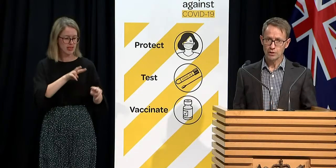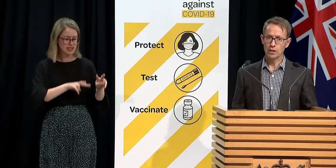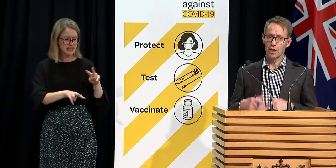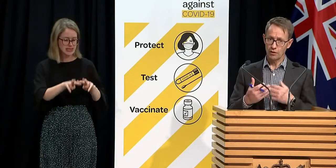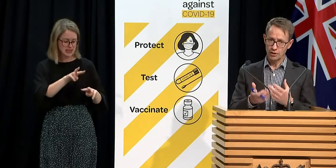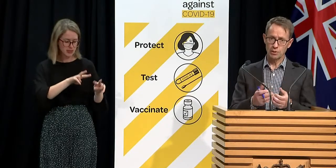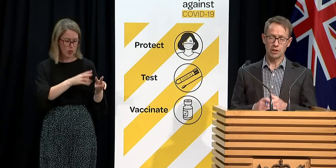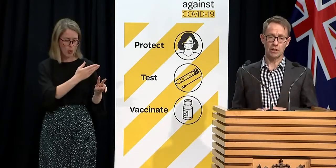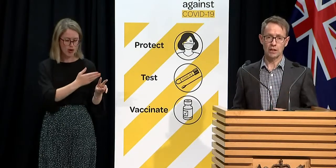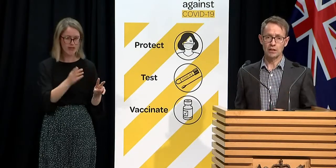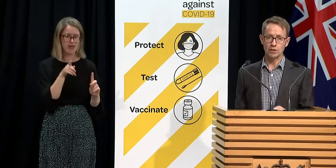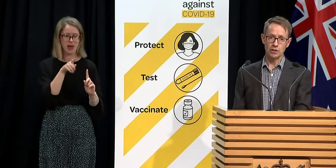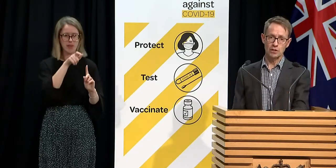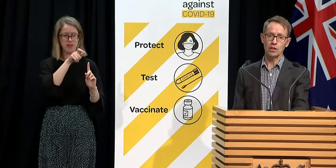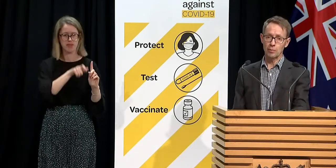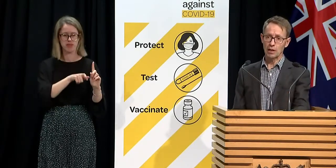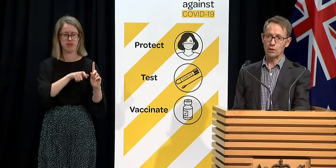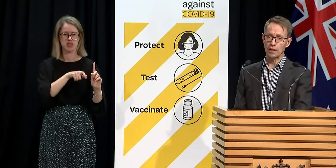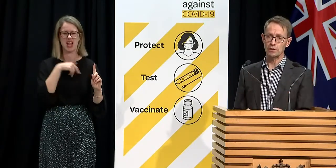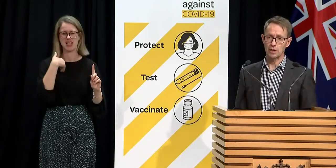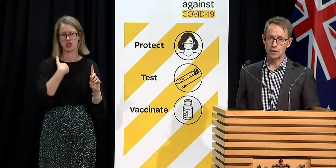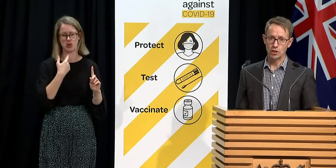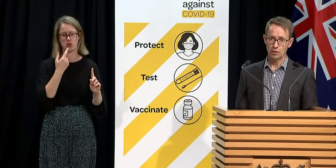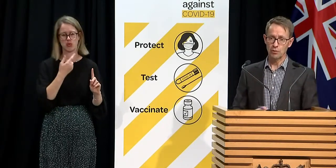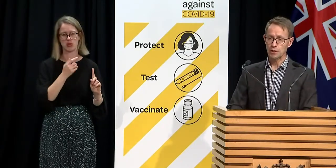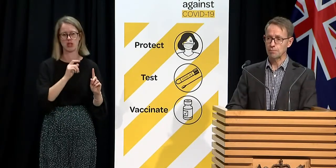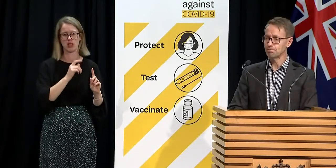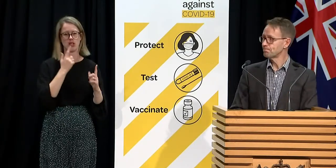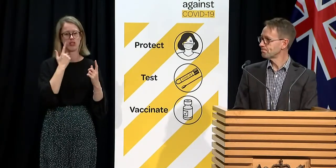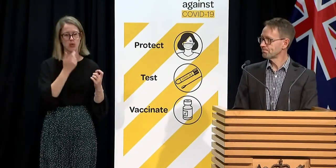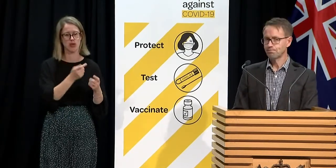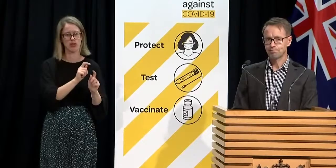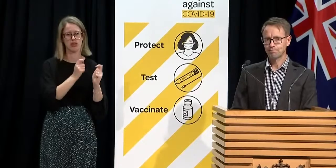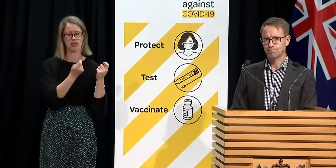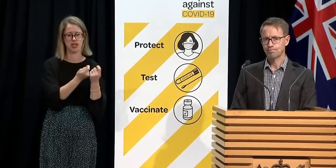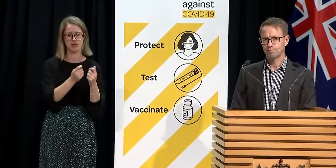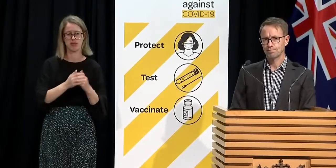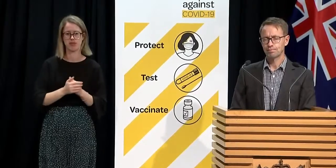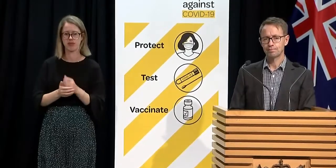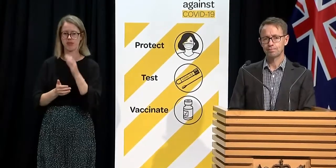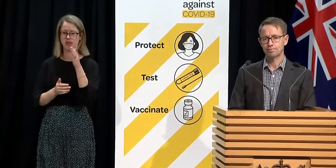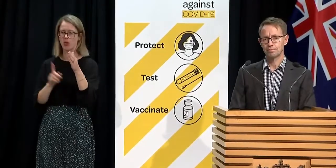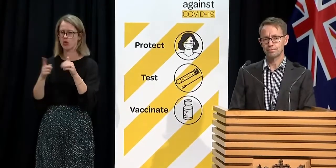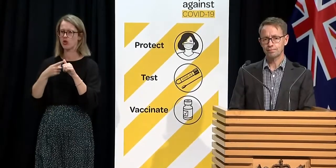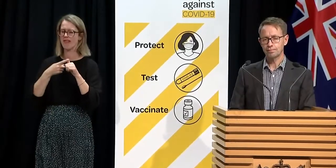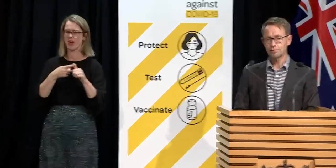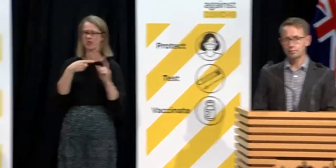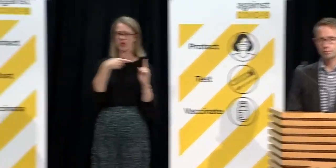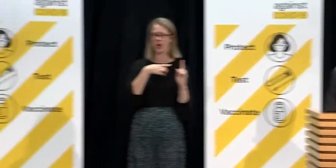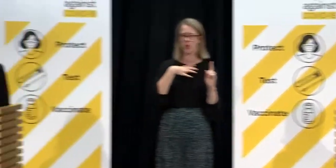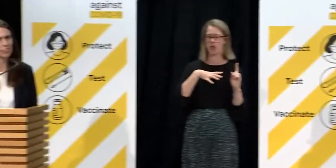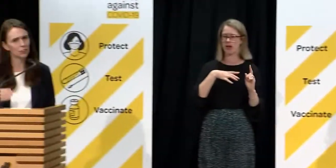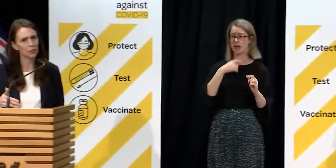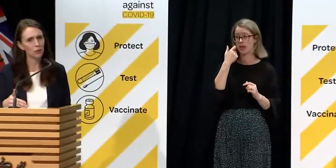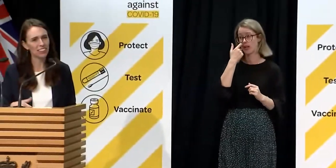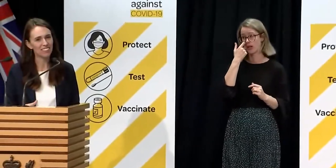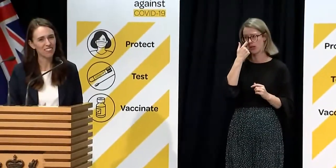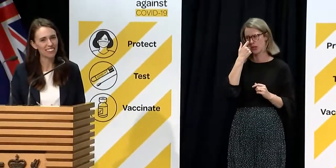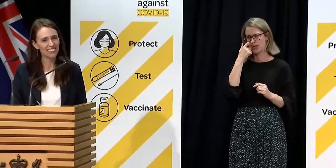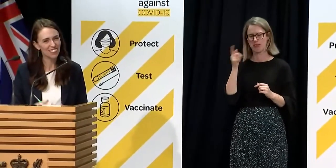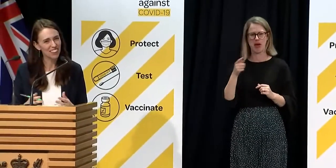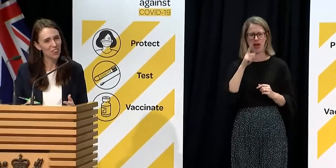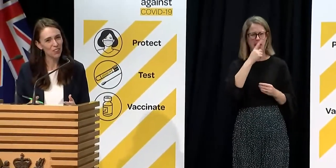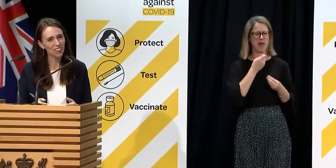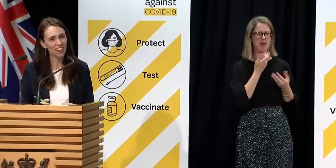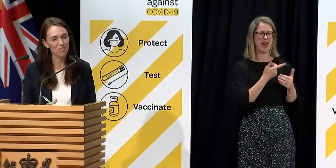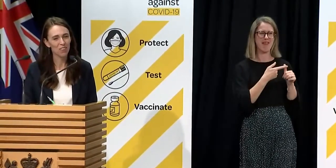on their merits. In this particular case, I'd need to go back and check in. We can do that for you though. Yeah, what would your advice be to that woman? Well, I wouldn't necessarily want to give